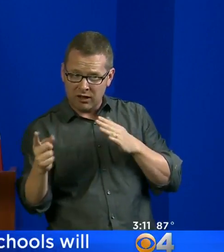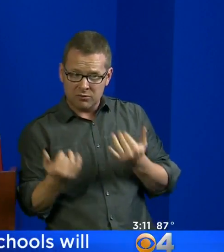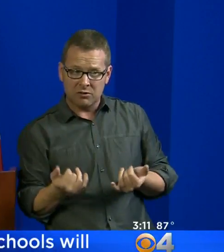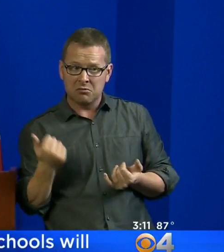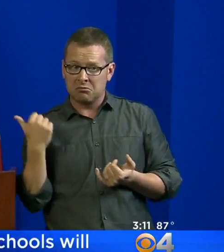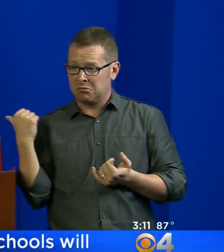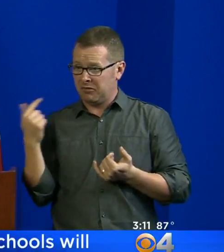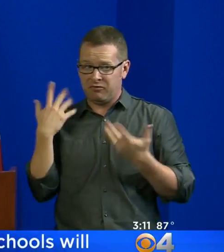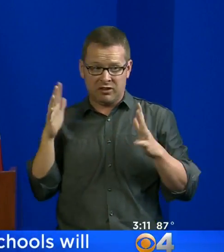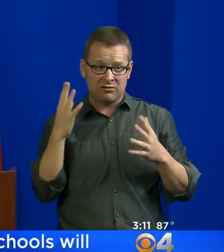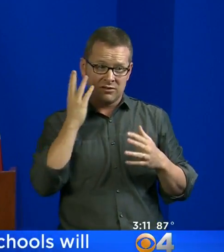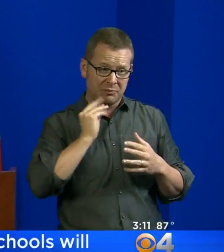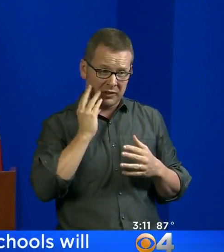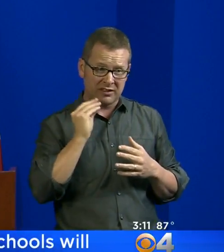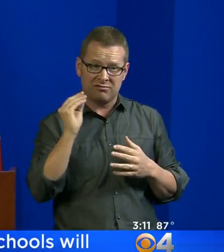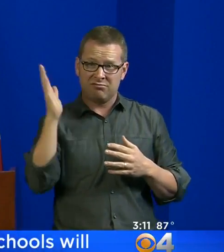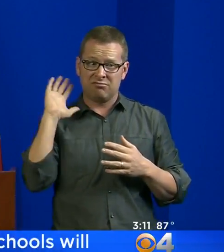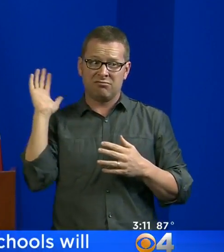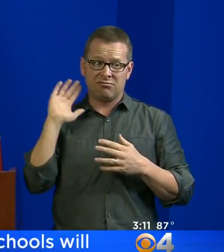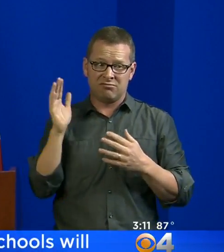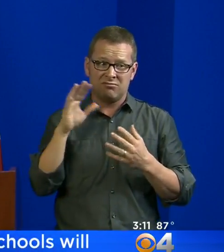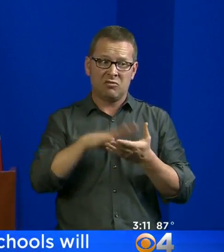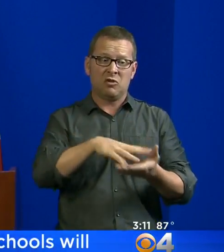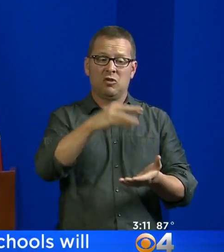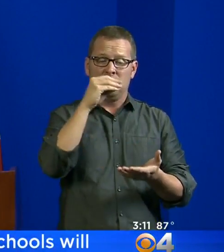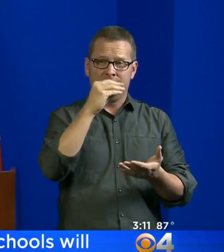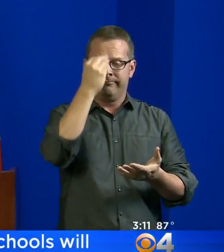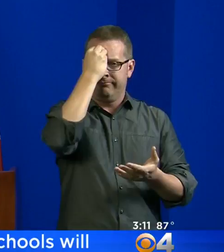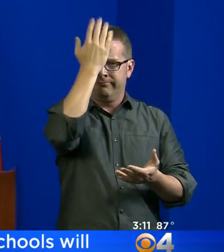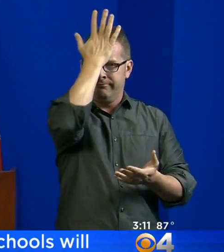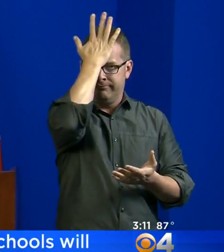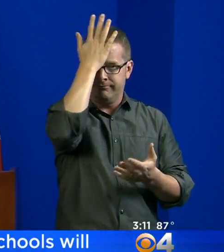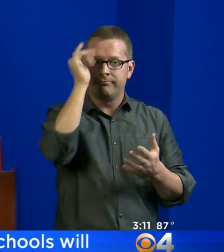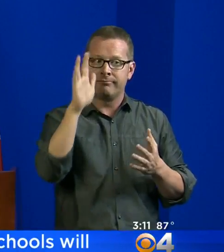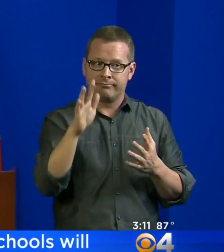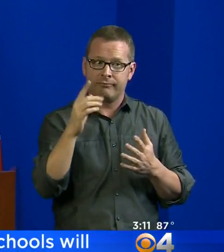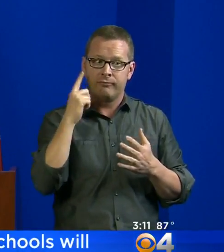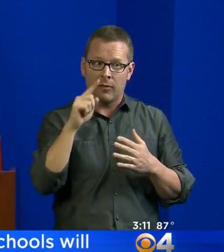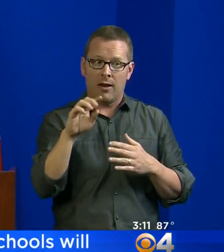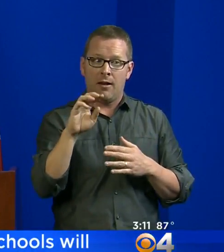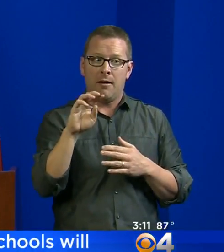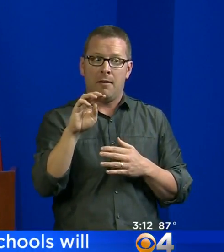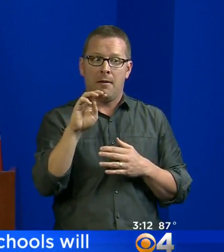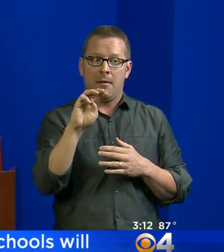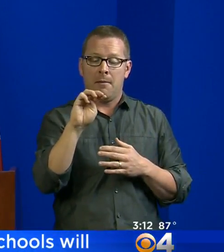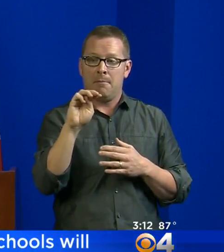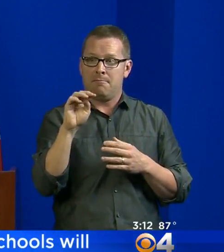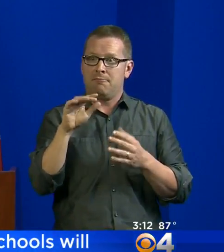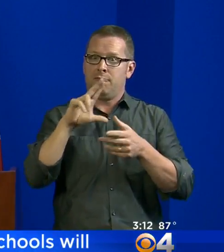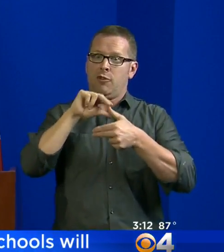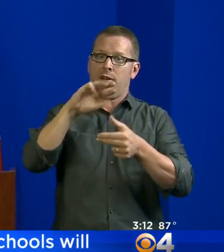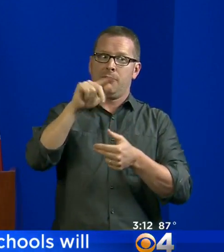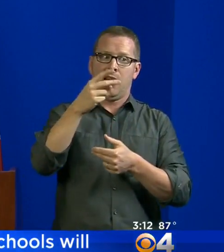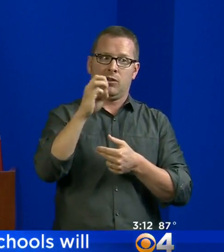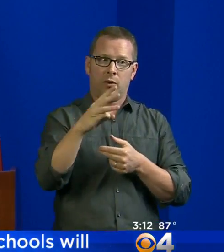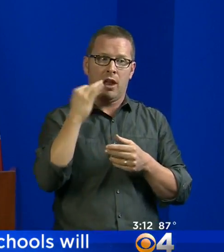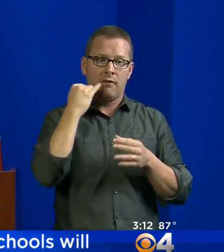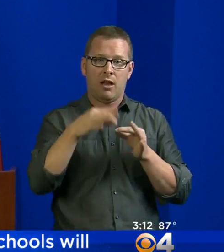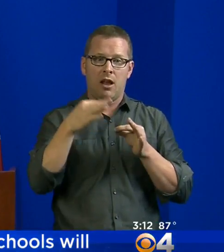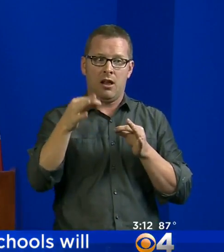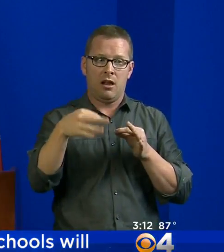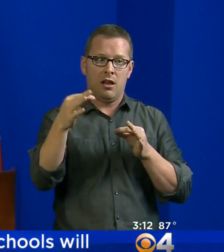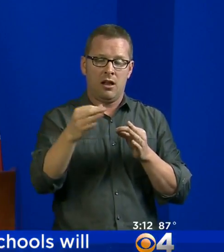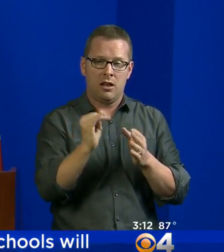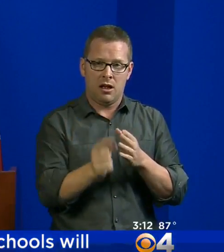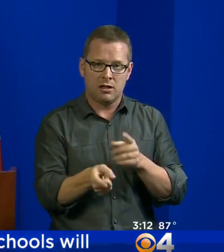when we waited and we called later on in the storm, when the storm was coming to us and there was tropical